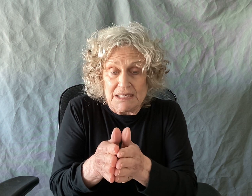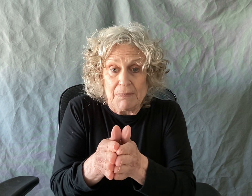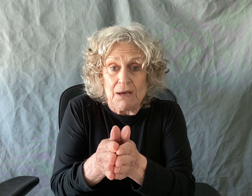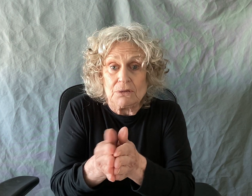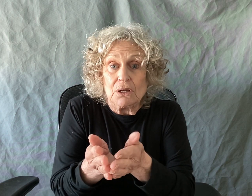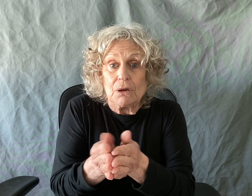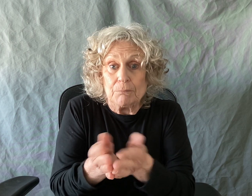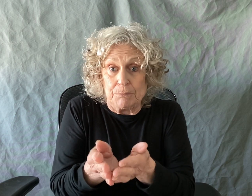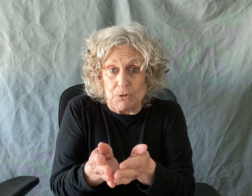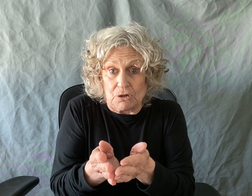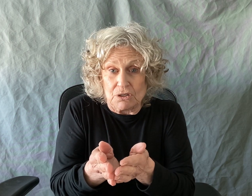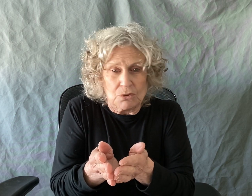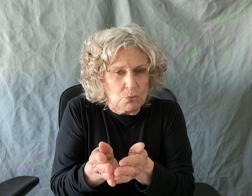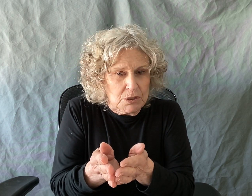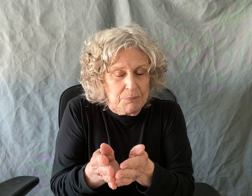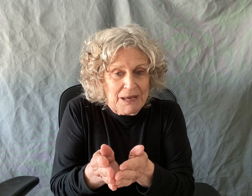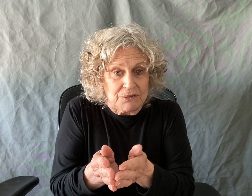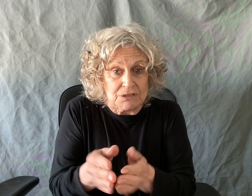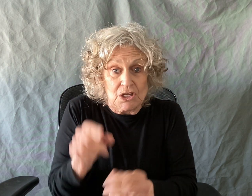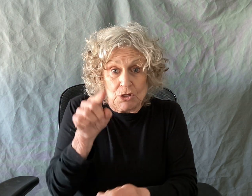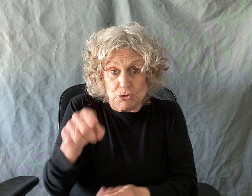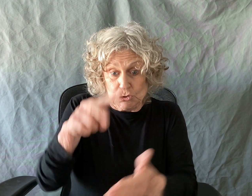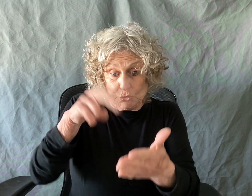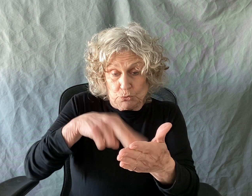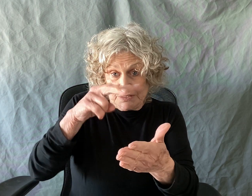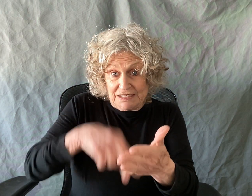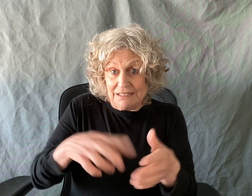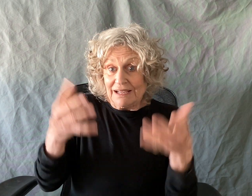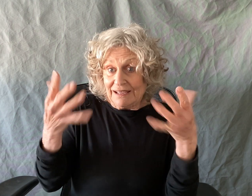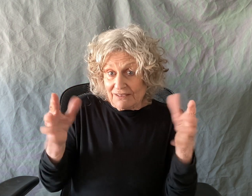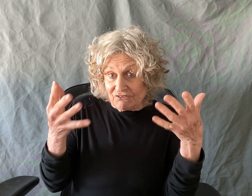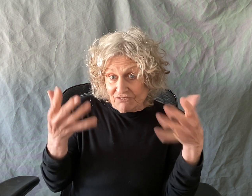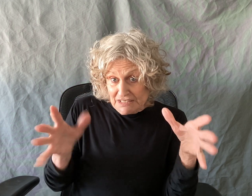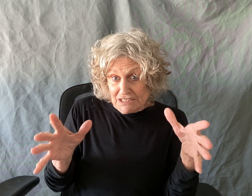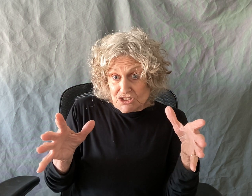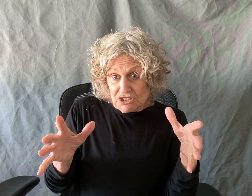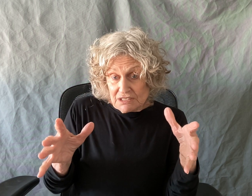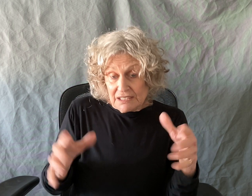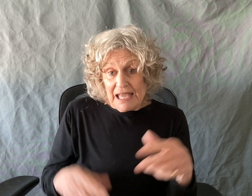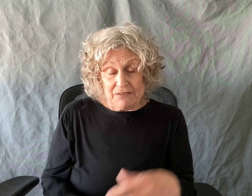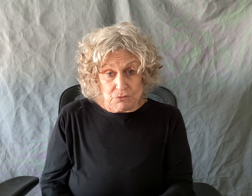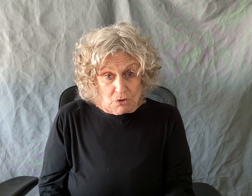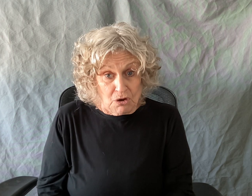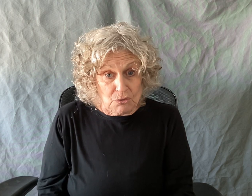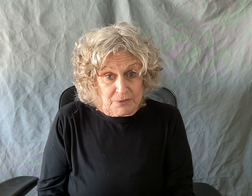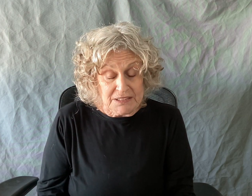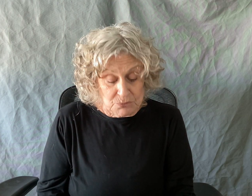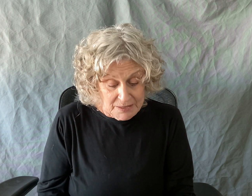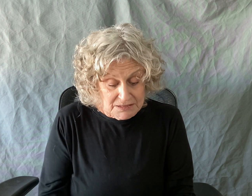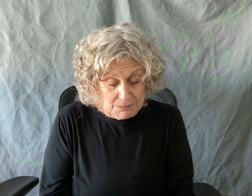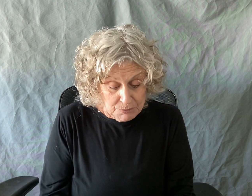about? Book. What about it? You read, finish. Have you already read the